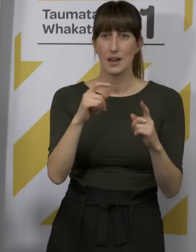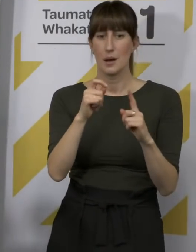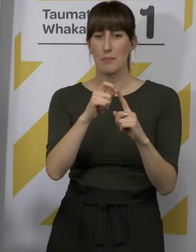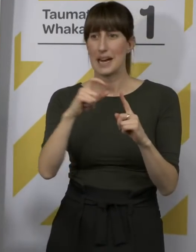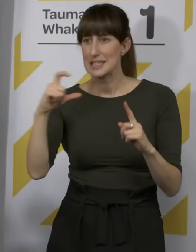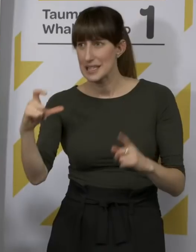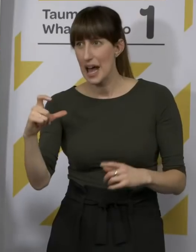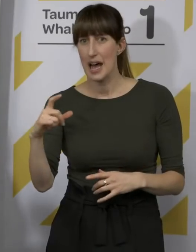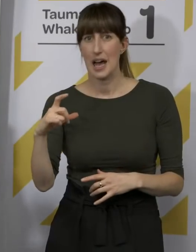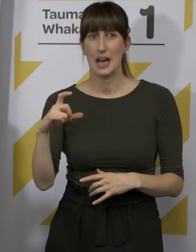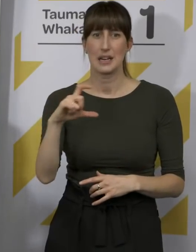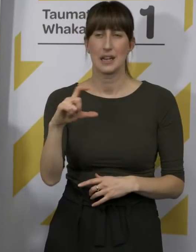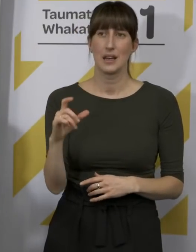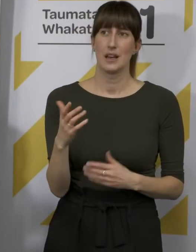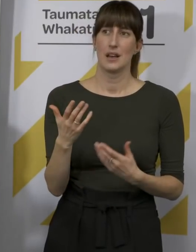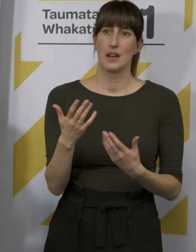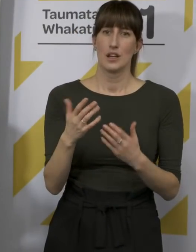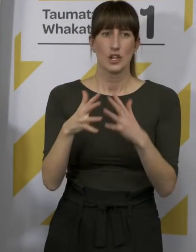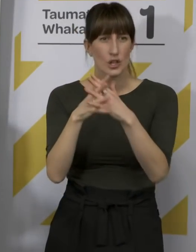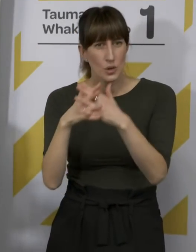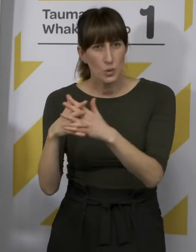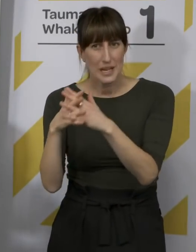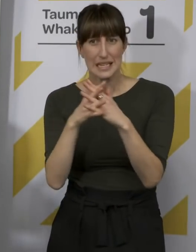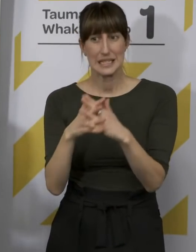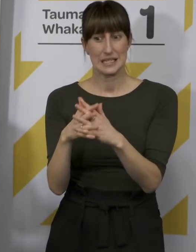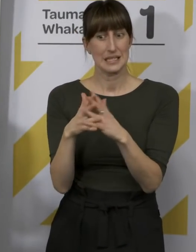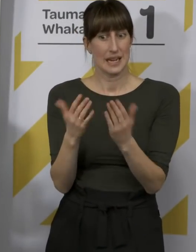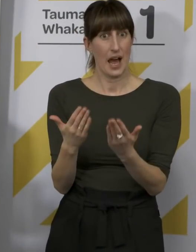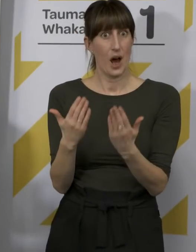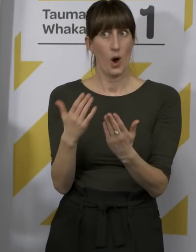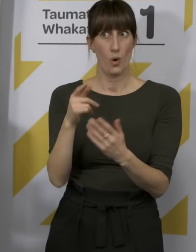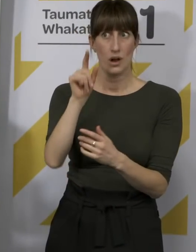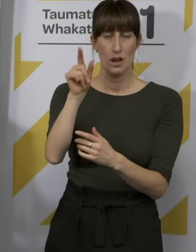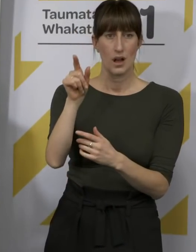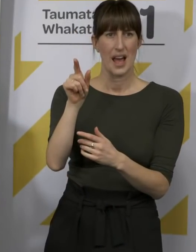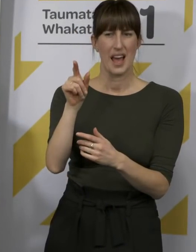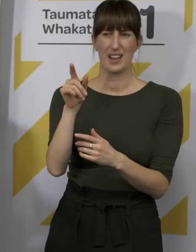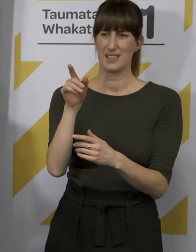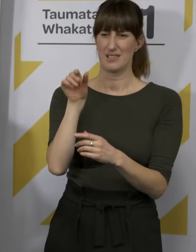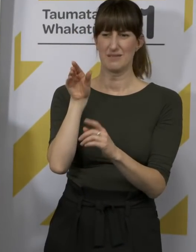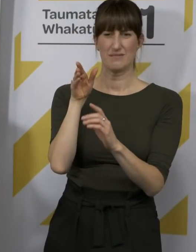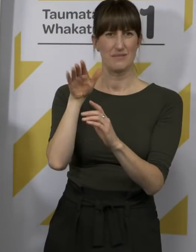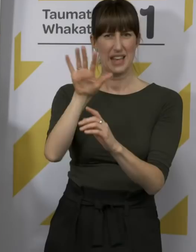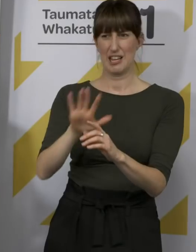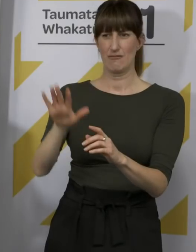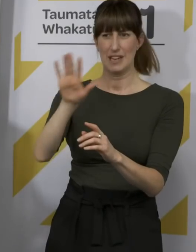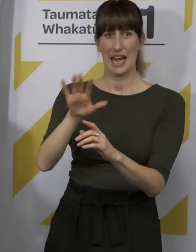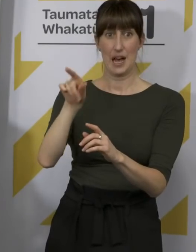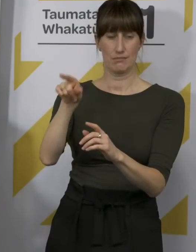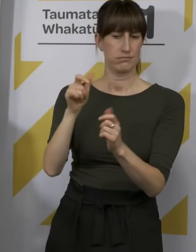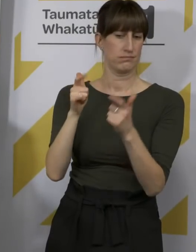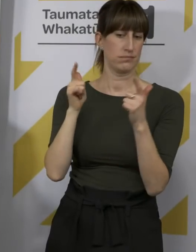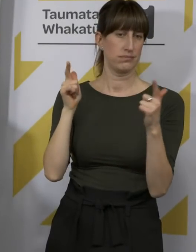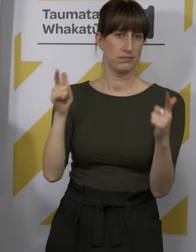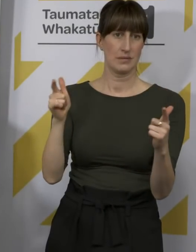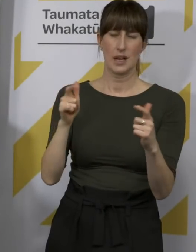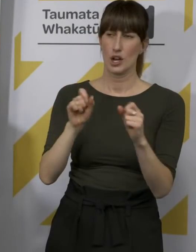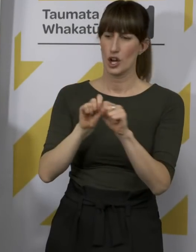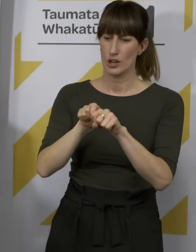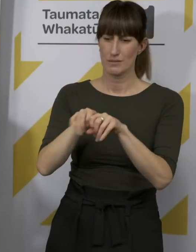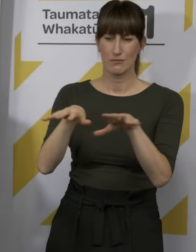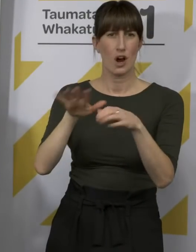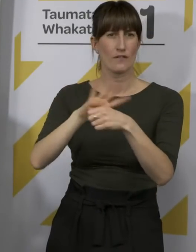today western seaboard of the US, where they do have a lot of this infection out there. And so hence I think it's